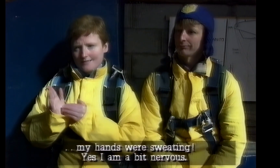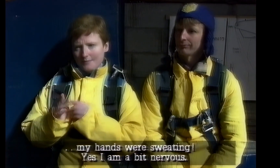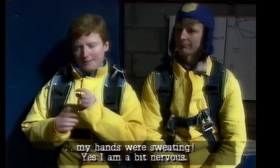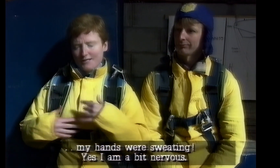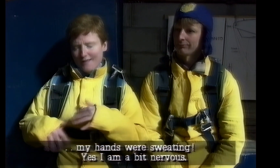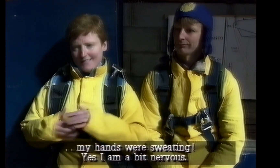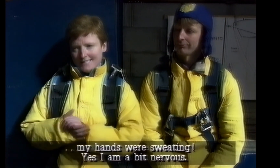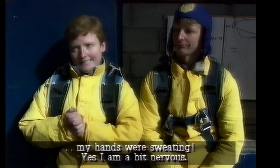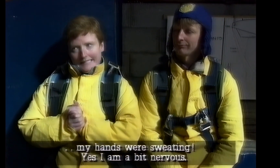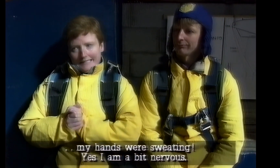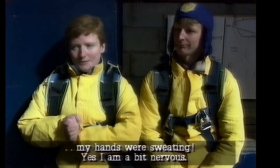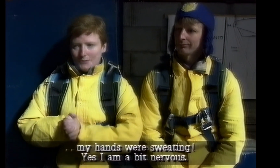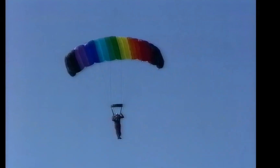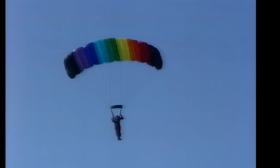I'm nervous.